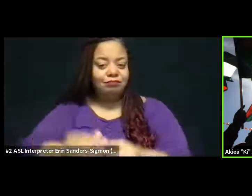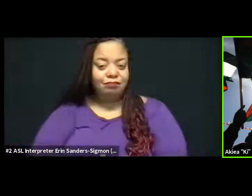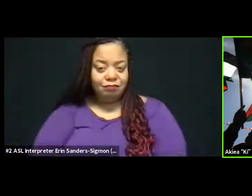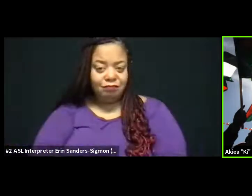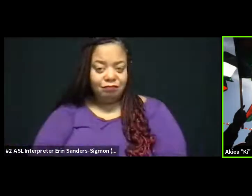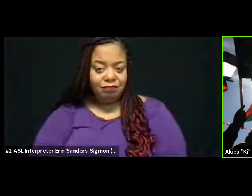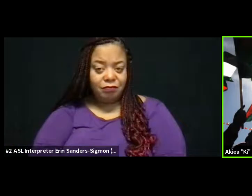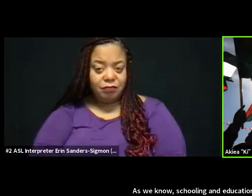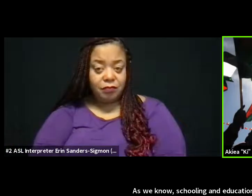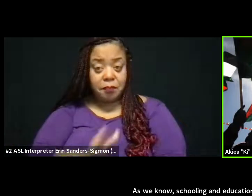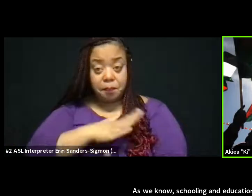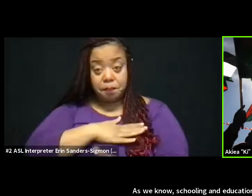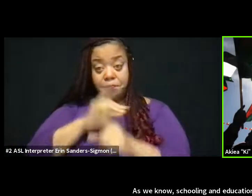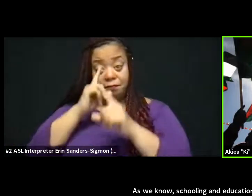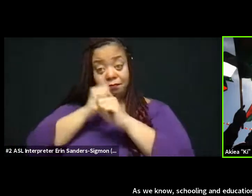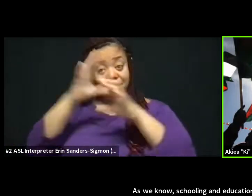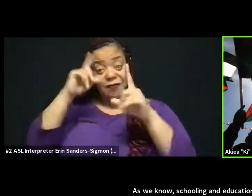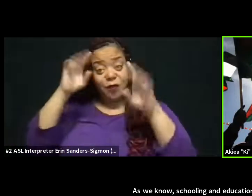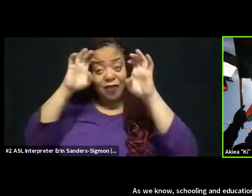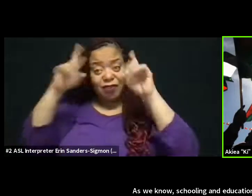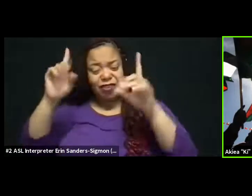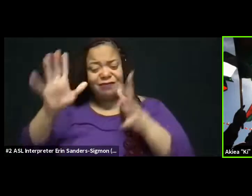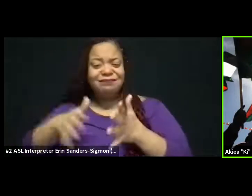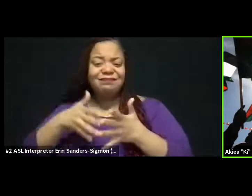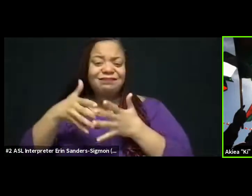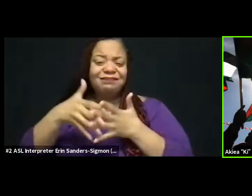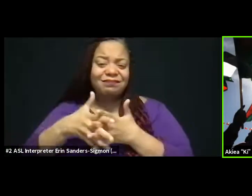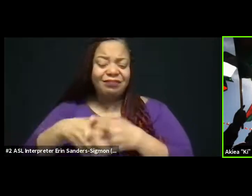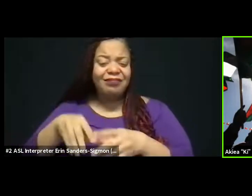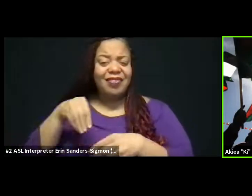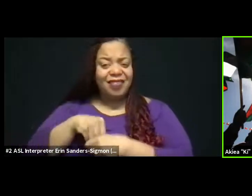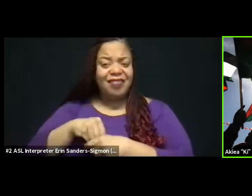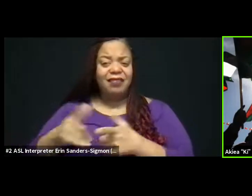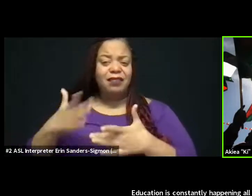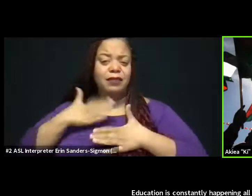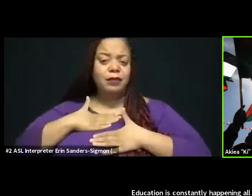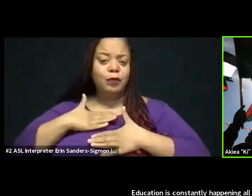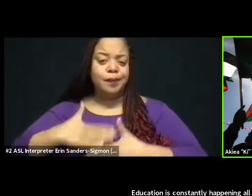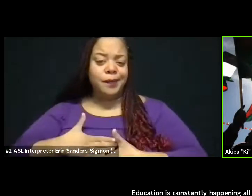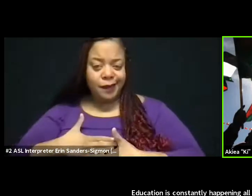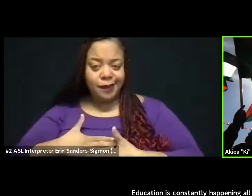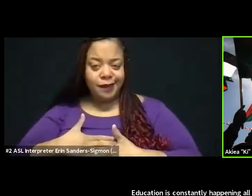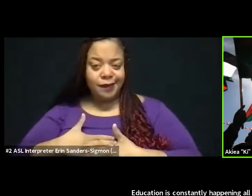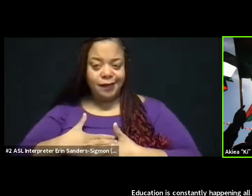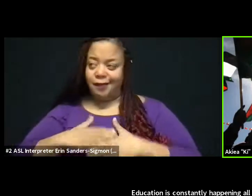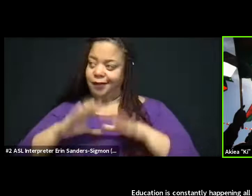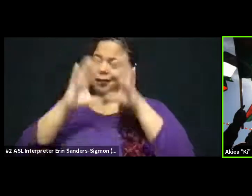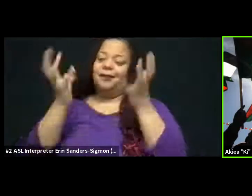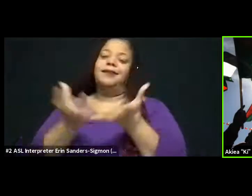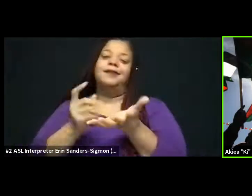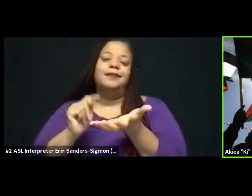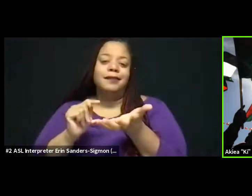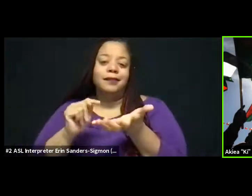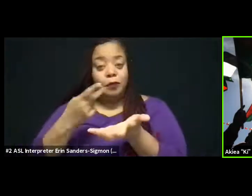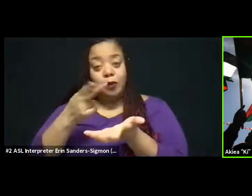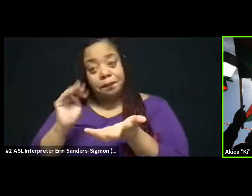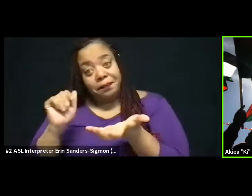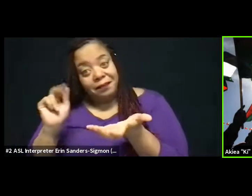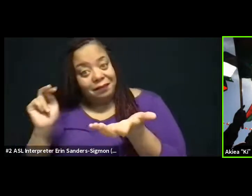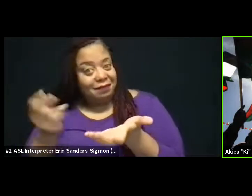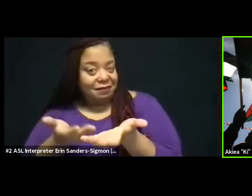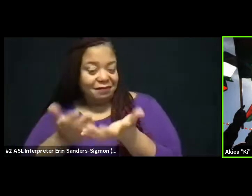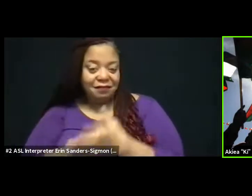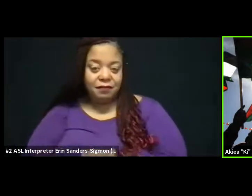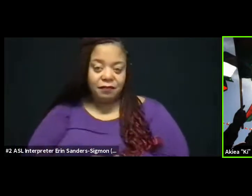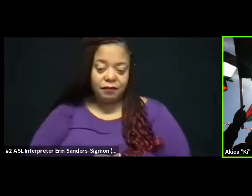young children, because we know, especially in this, this settler state, children and elders are treated worse